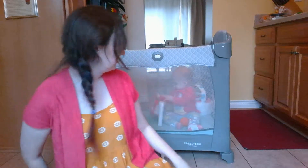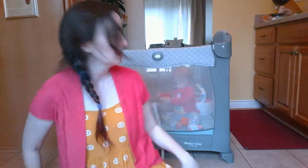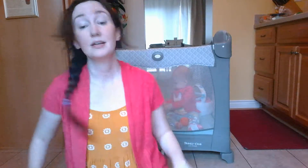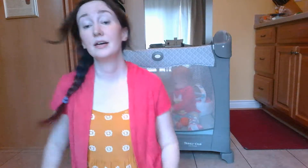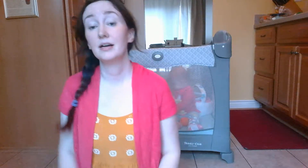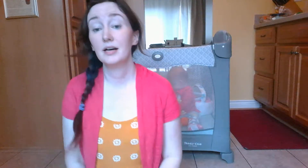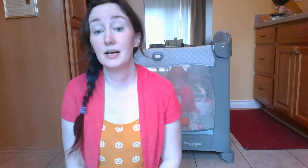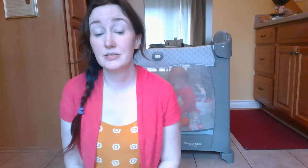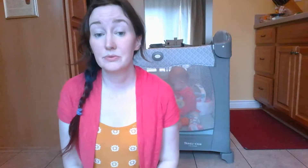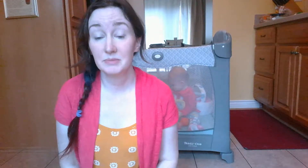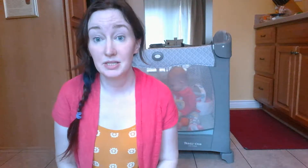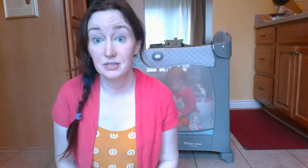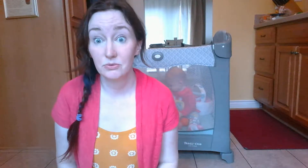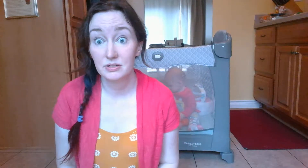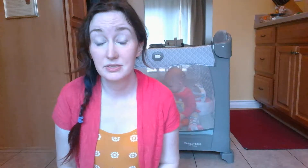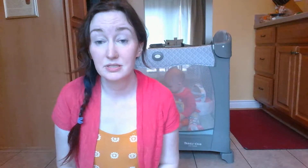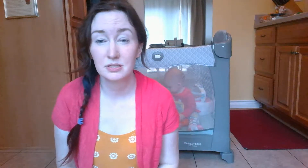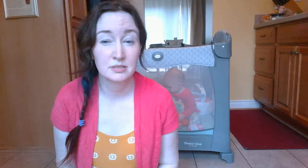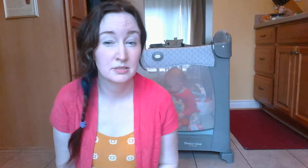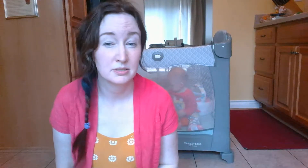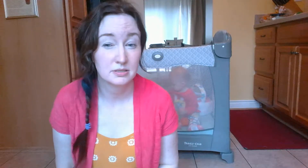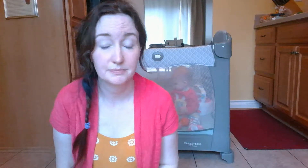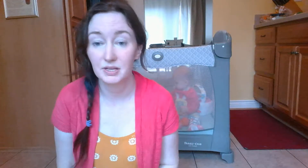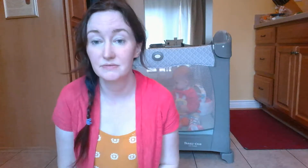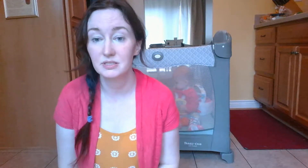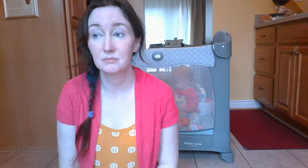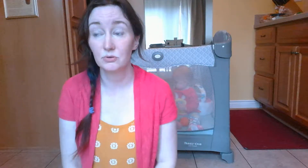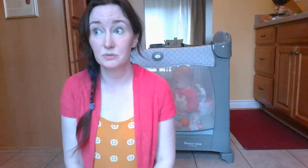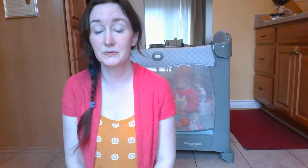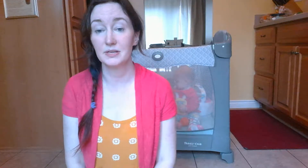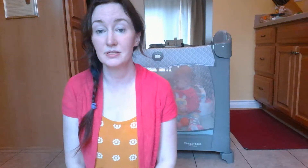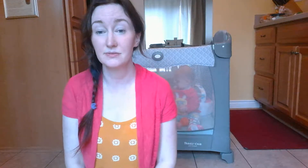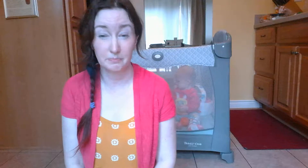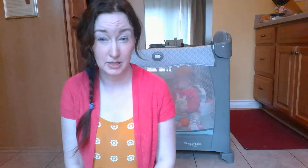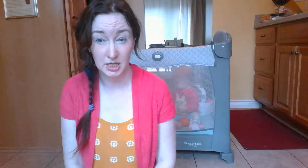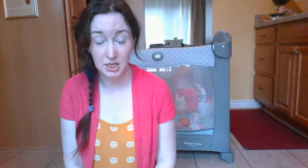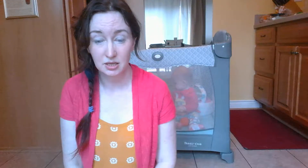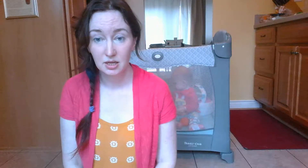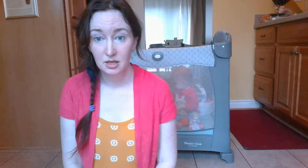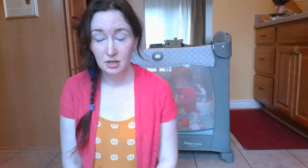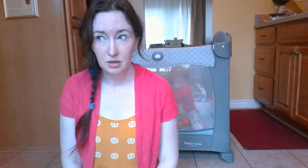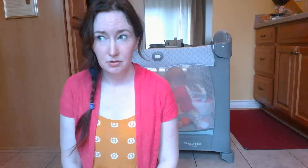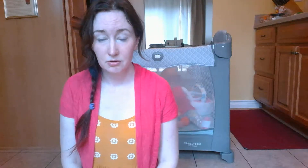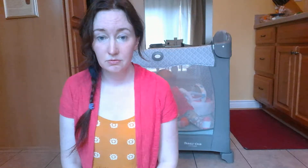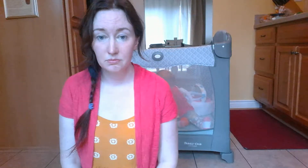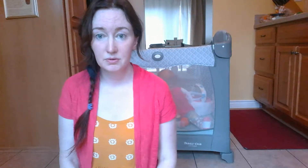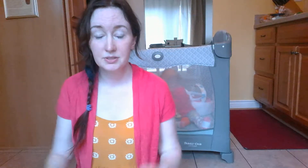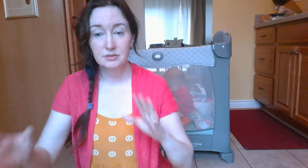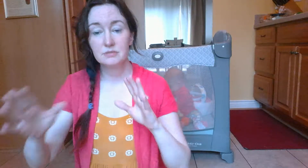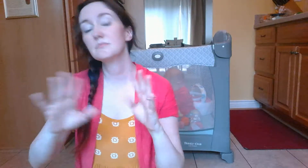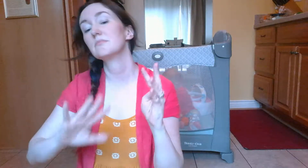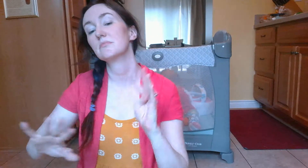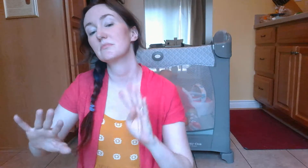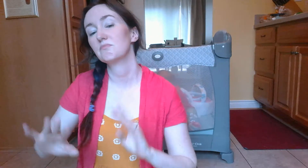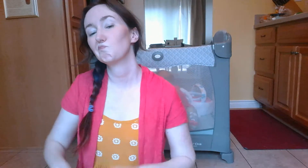back. As with many words, I've seen multiple signs for bunny. One